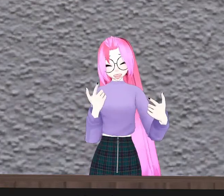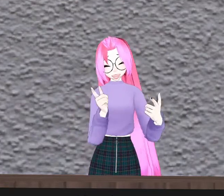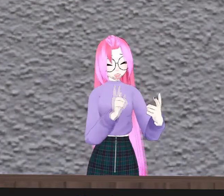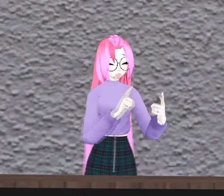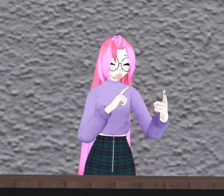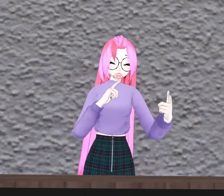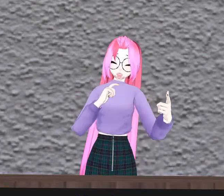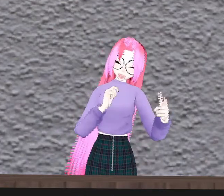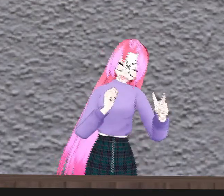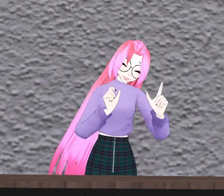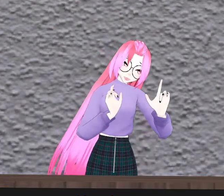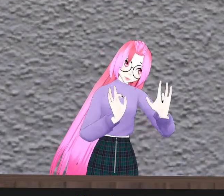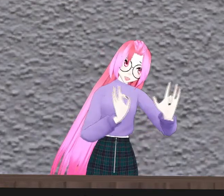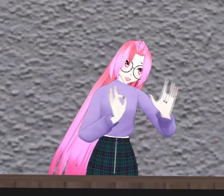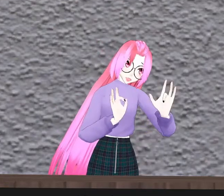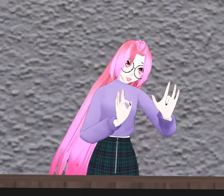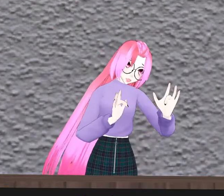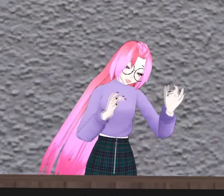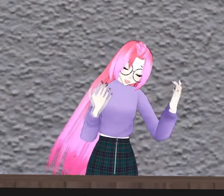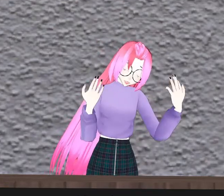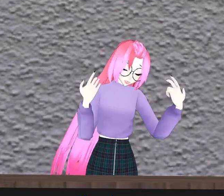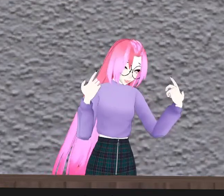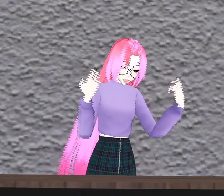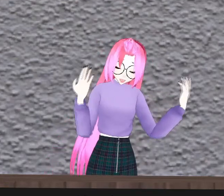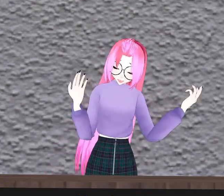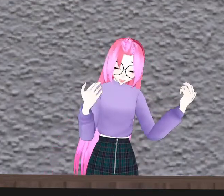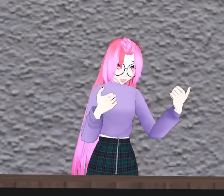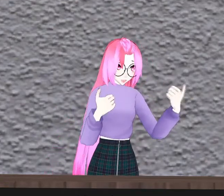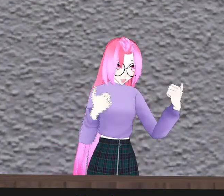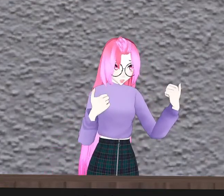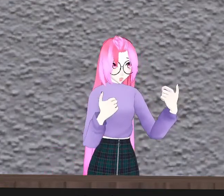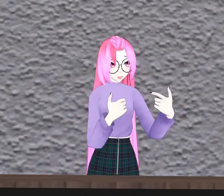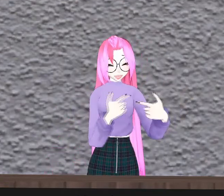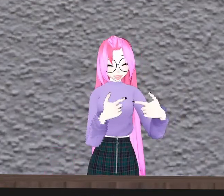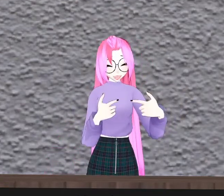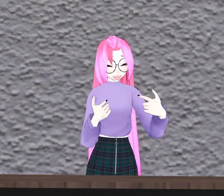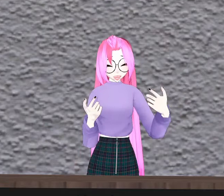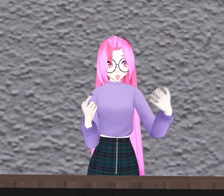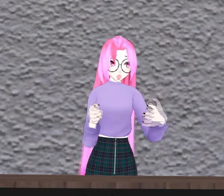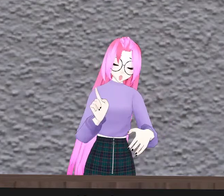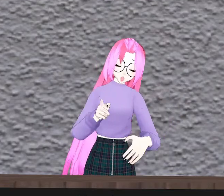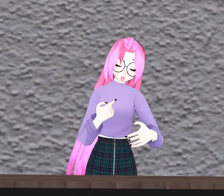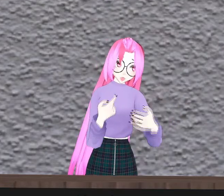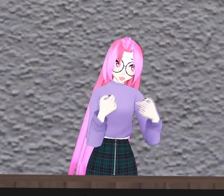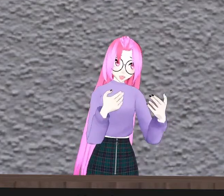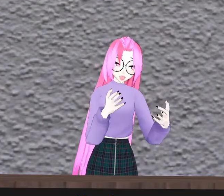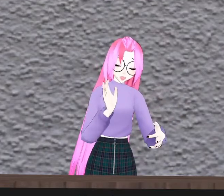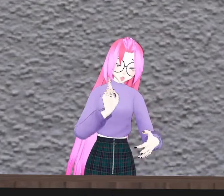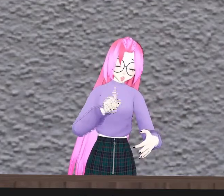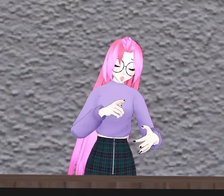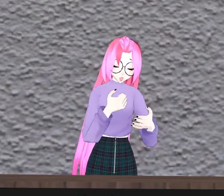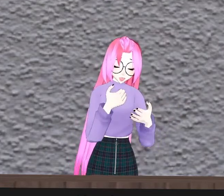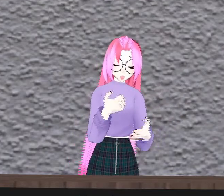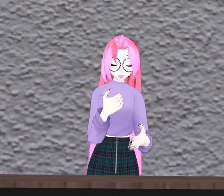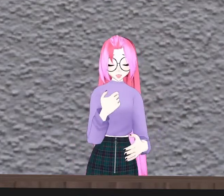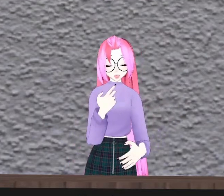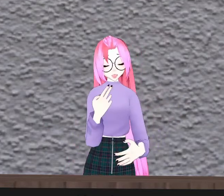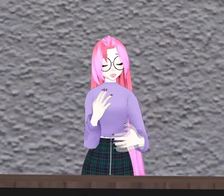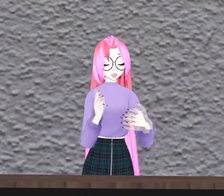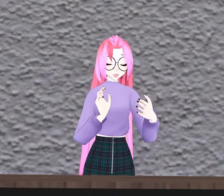deaf person, don't be pitying them. Just, okay, they're deaf, cool. And number two, it's like, only give them help if they're asking for it or you can see that they